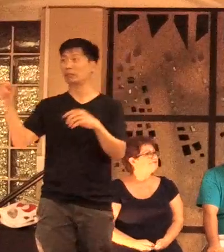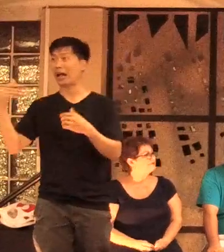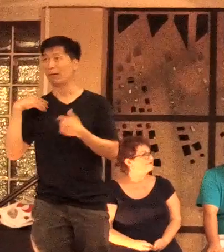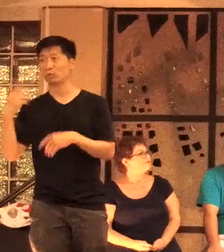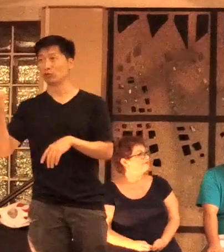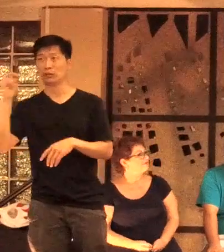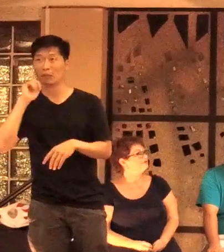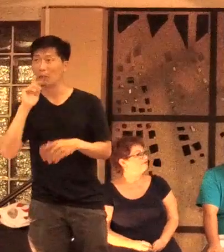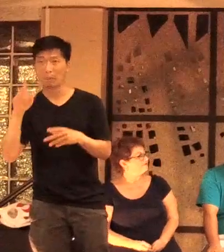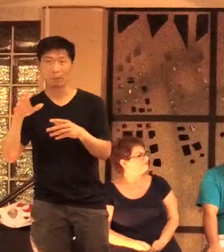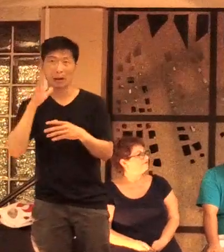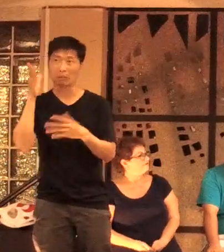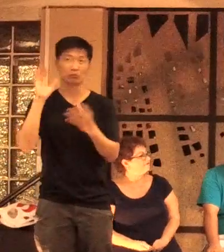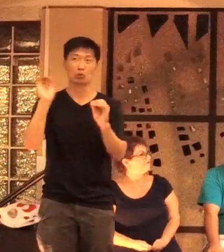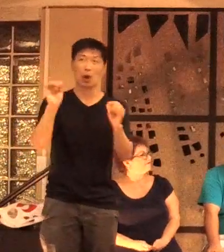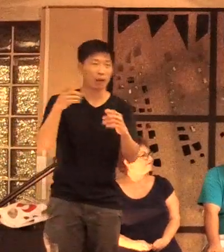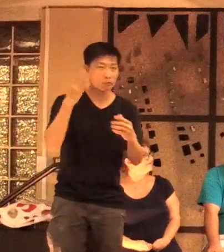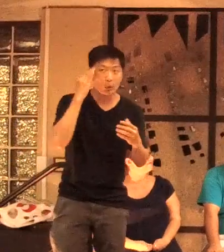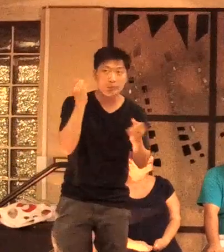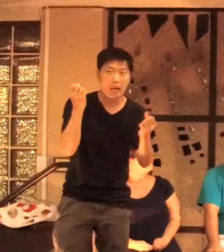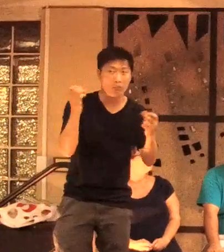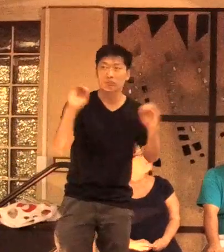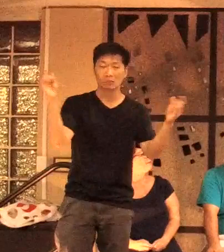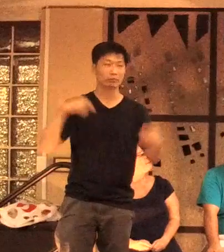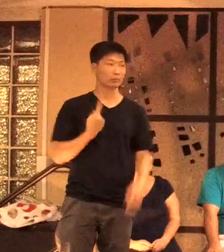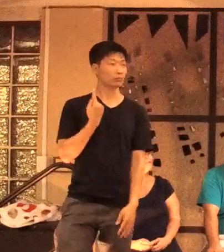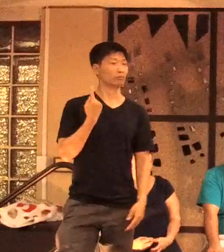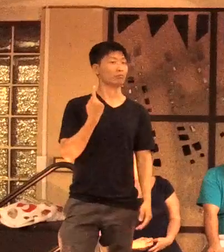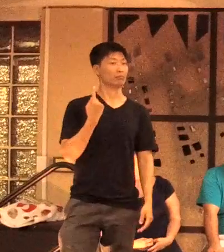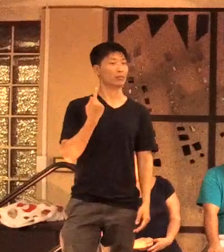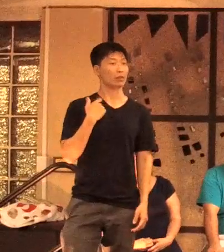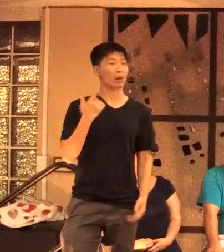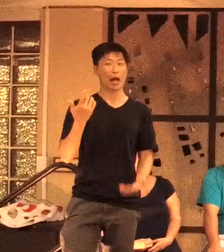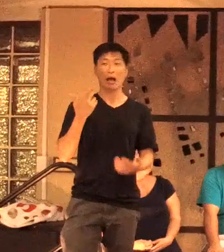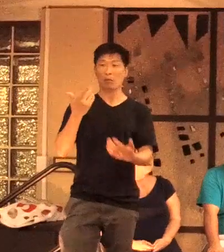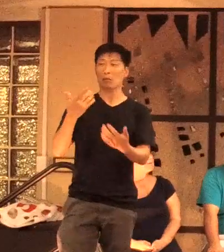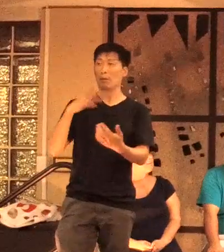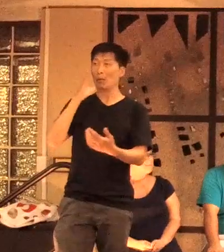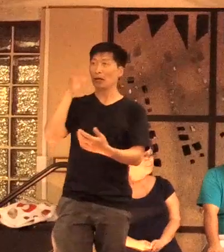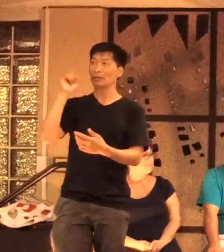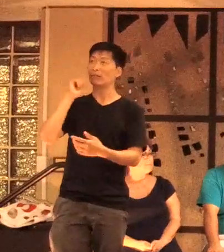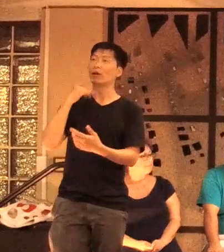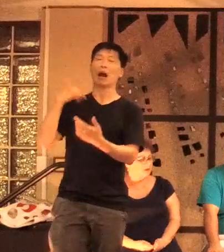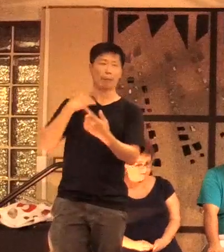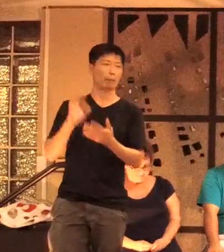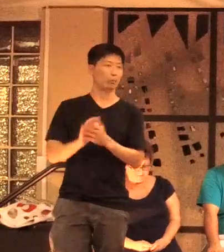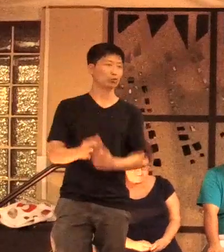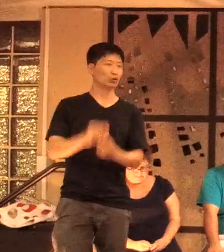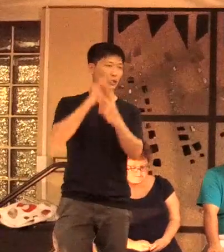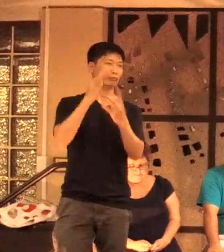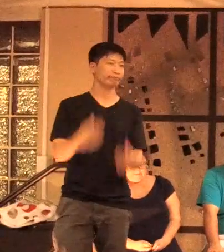no one else who knows sign language. So, in the end, I feel like having deaf parents made me unique in that way.